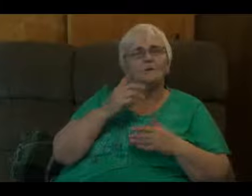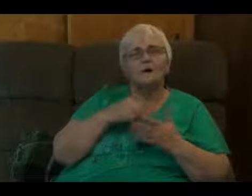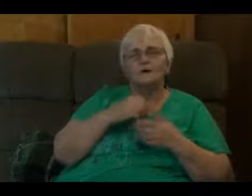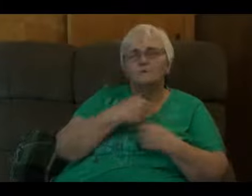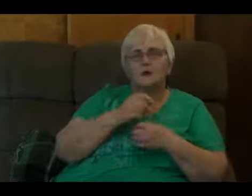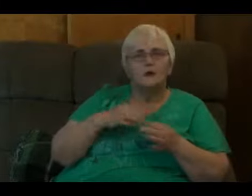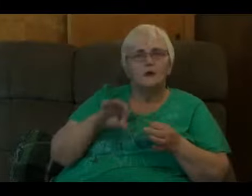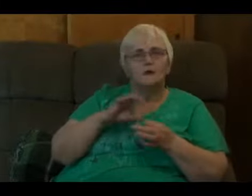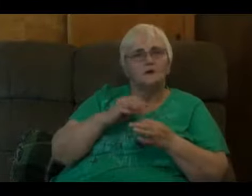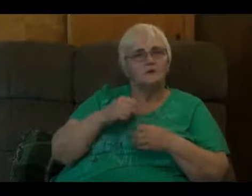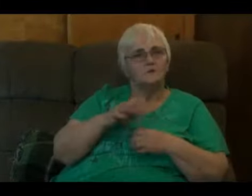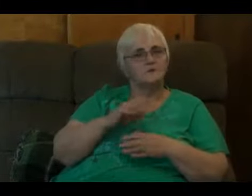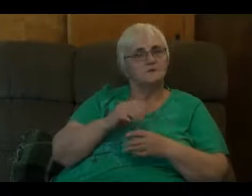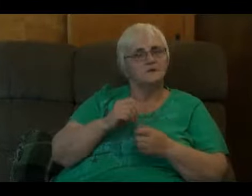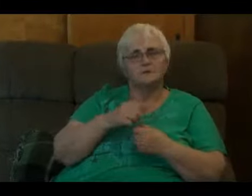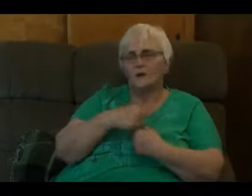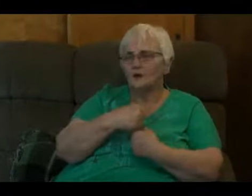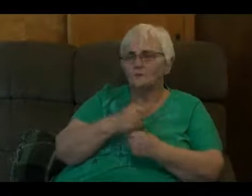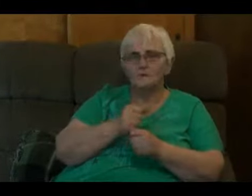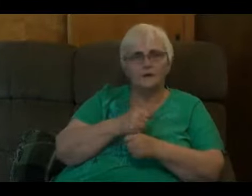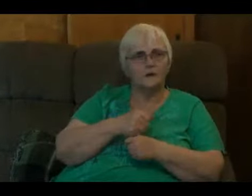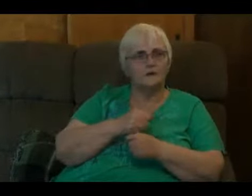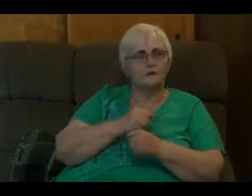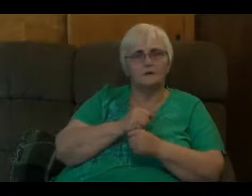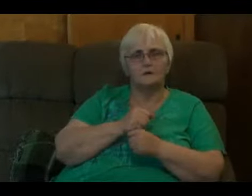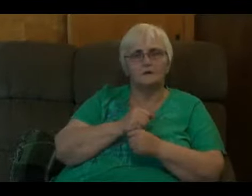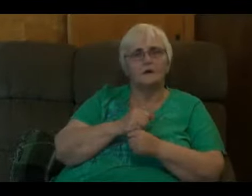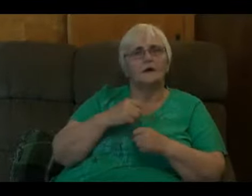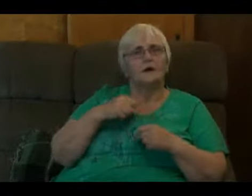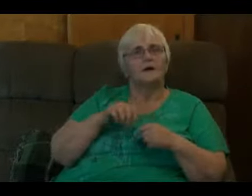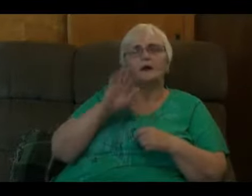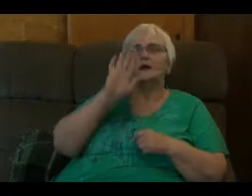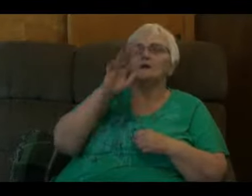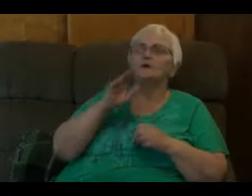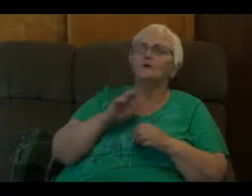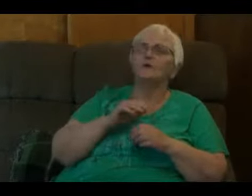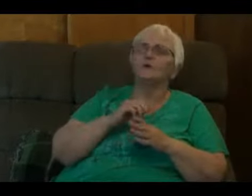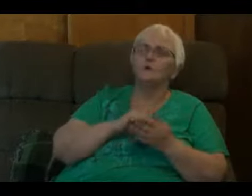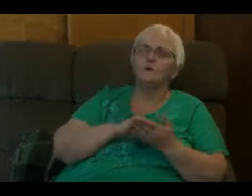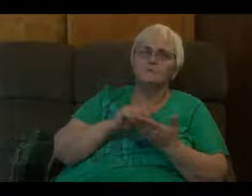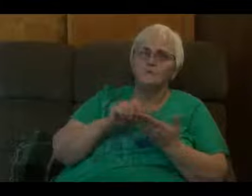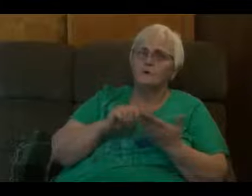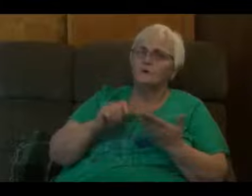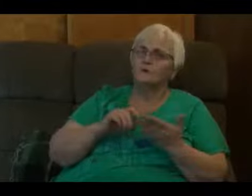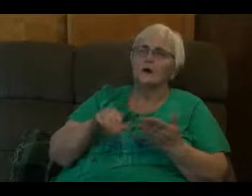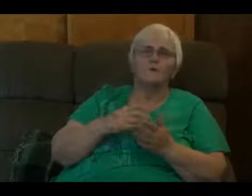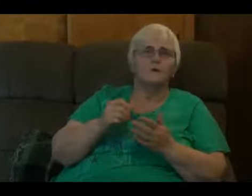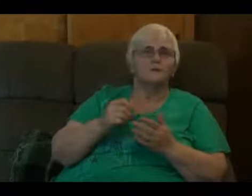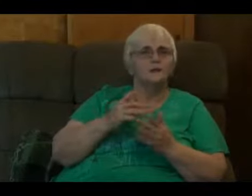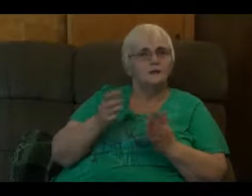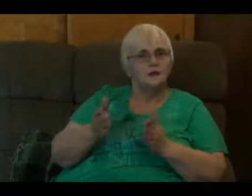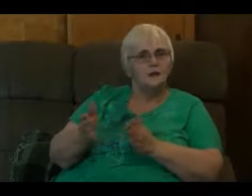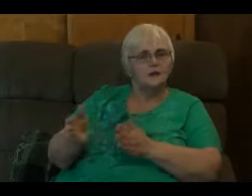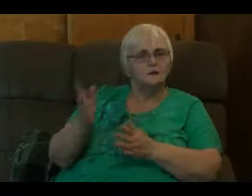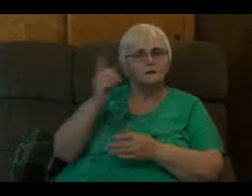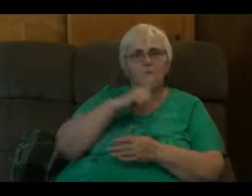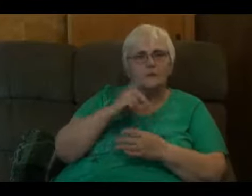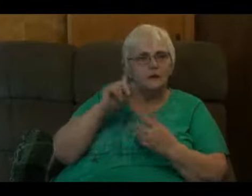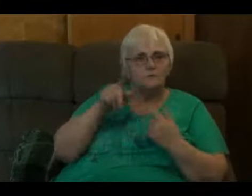being yet unformed. And in Your book they all were written, the days fashioned for me, when as yet there were